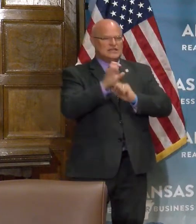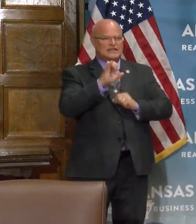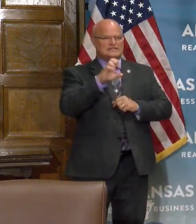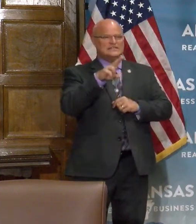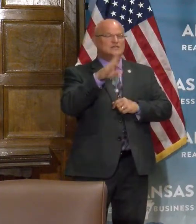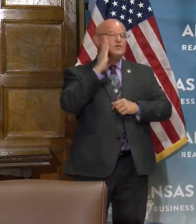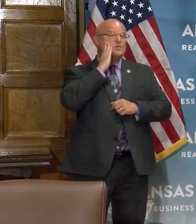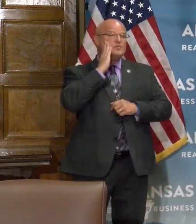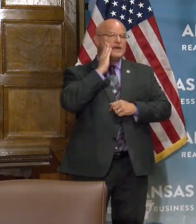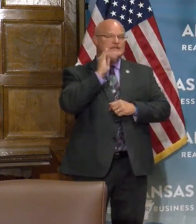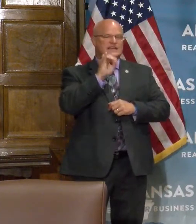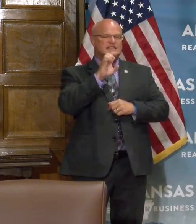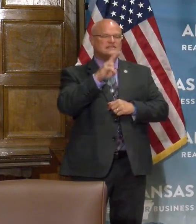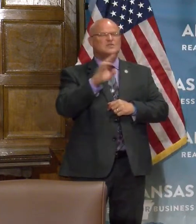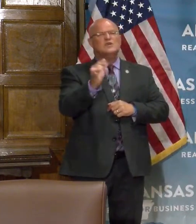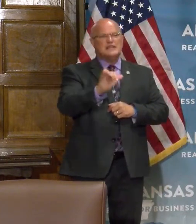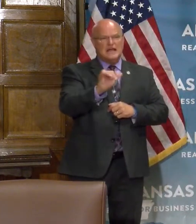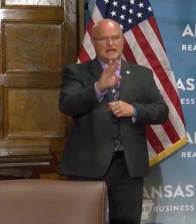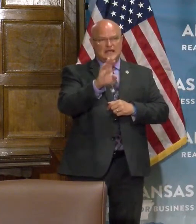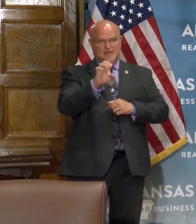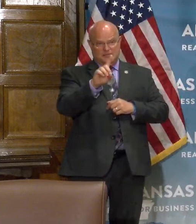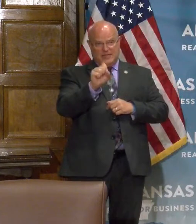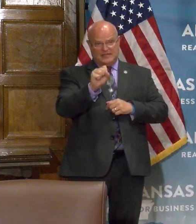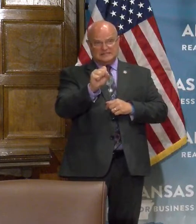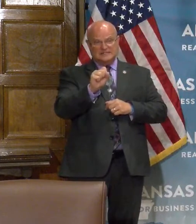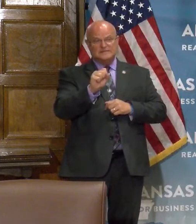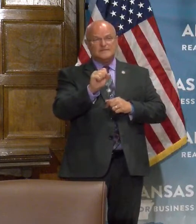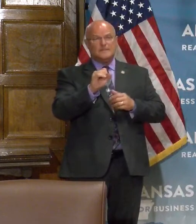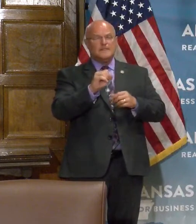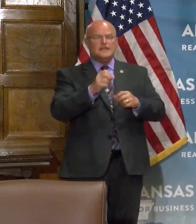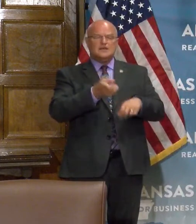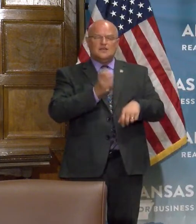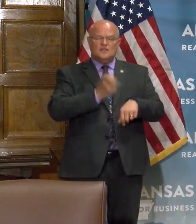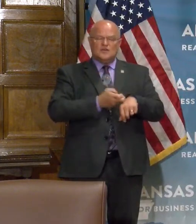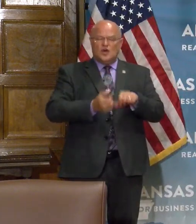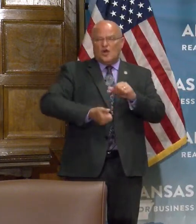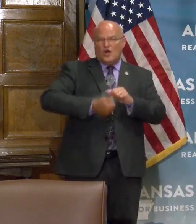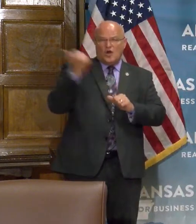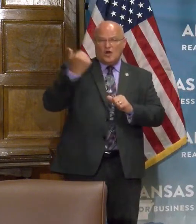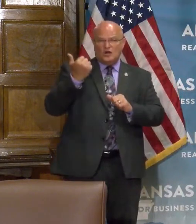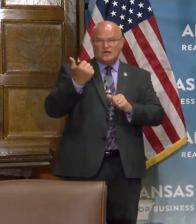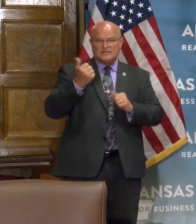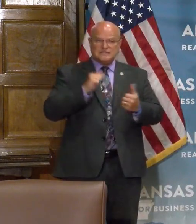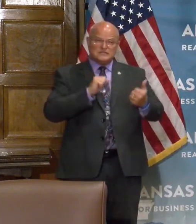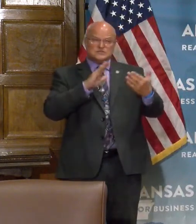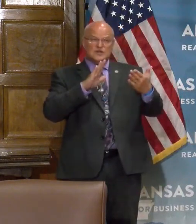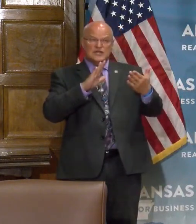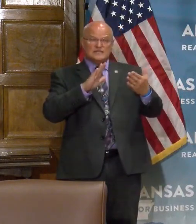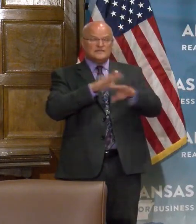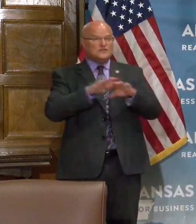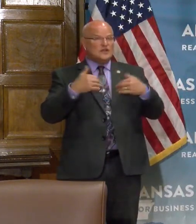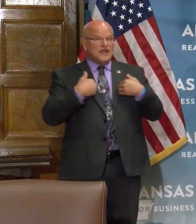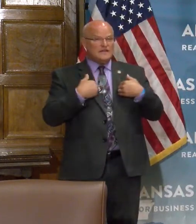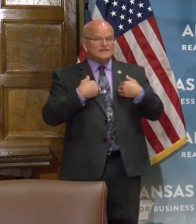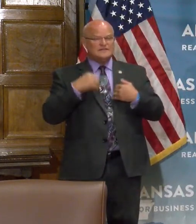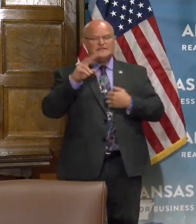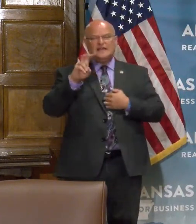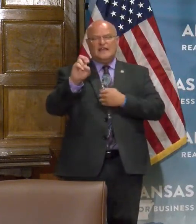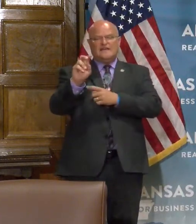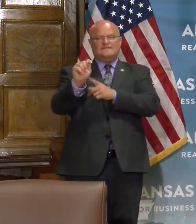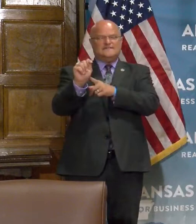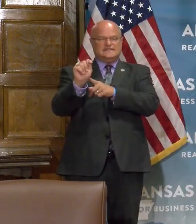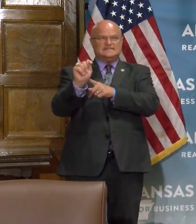ICU beds or ICU-like beds. The hardest thing to address if you don't have it is ventilators. And